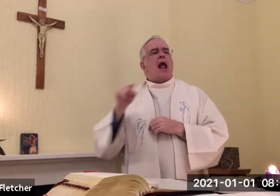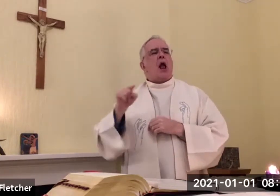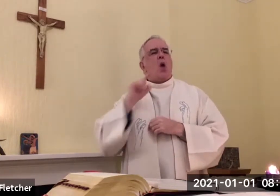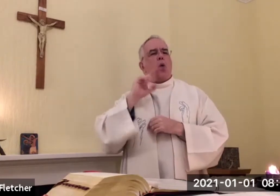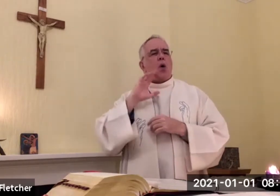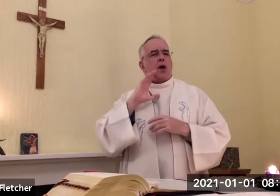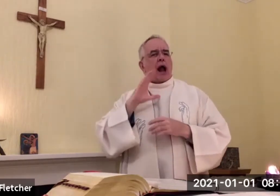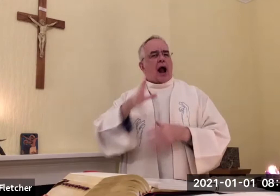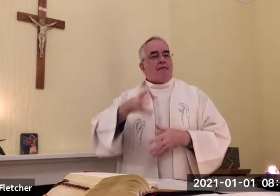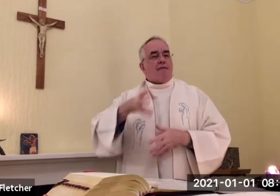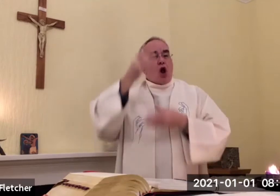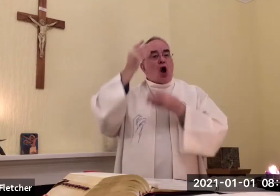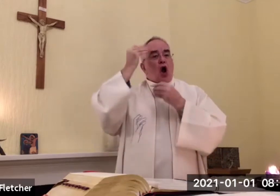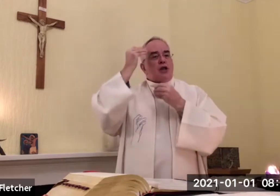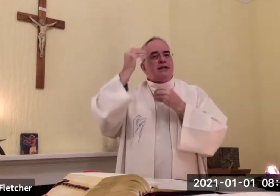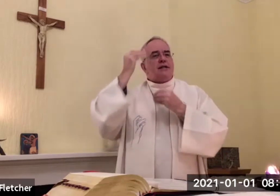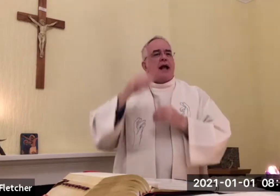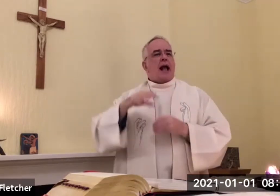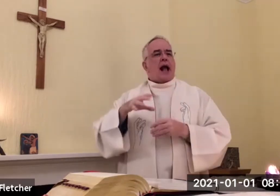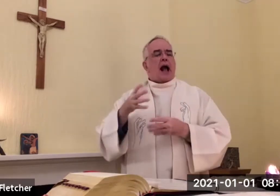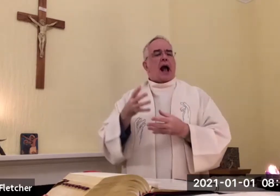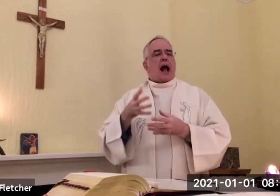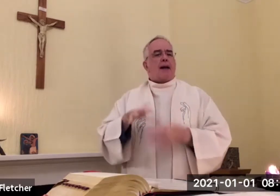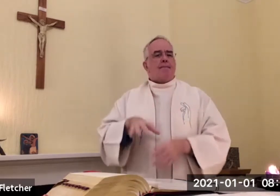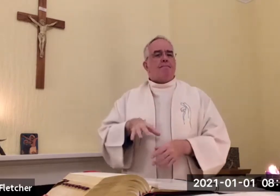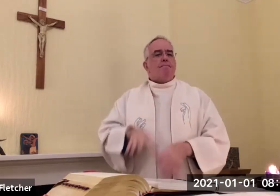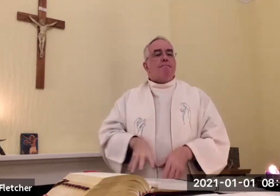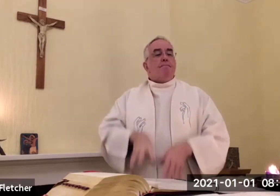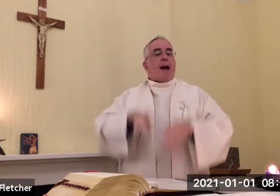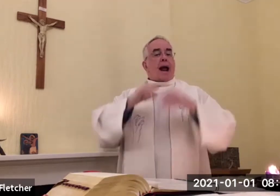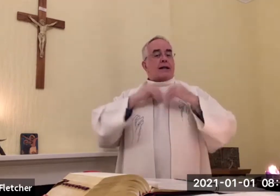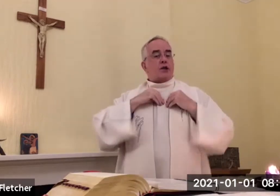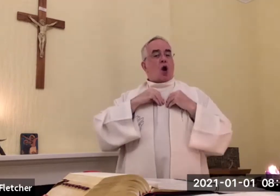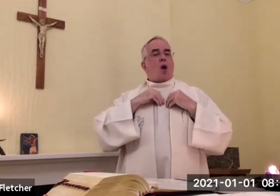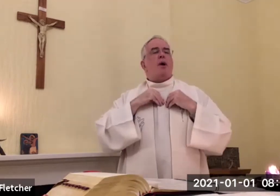Who would have learned and picked up